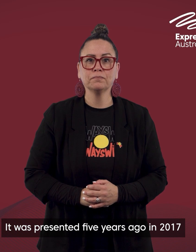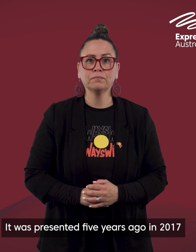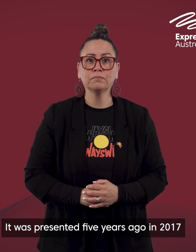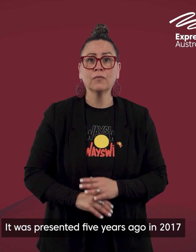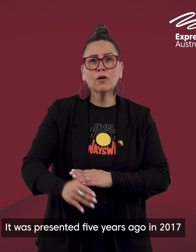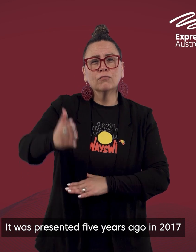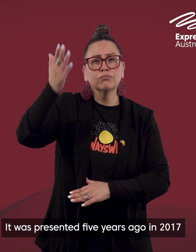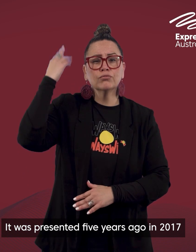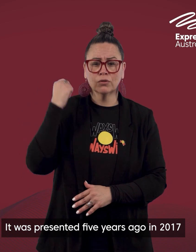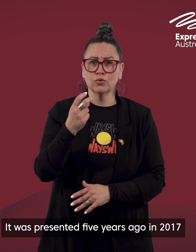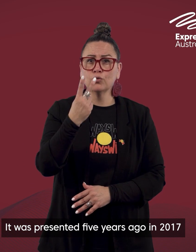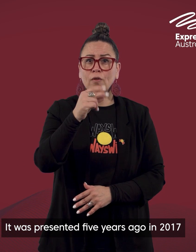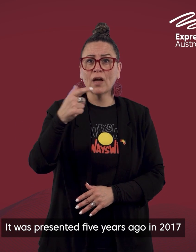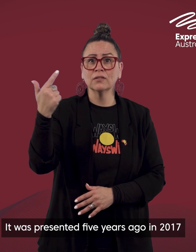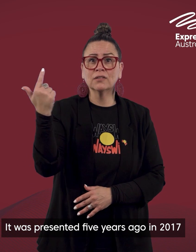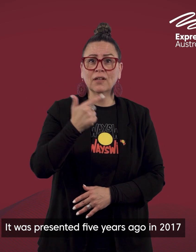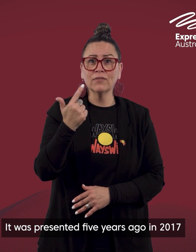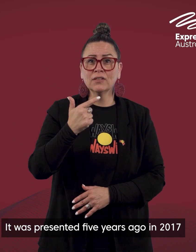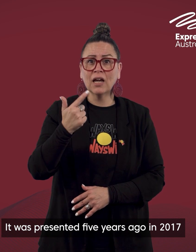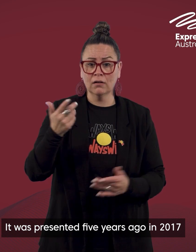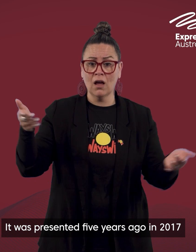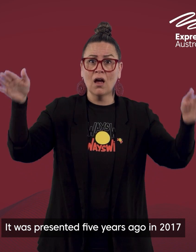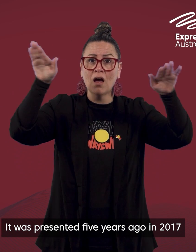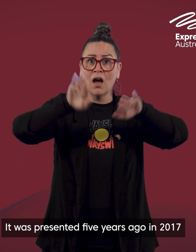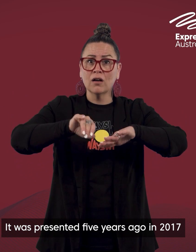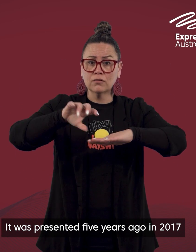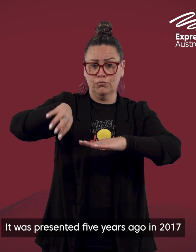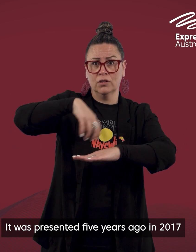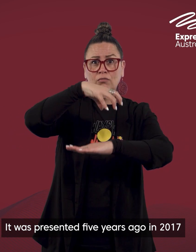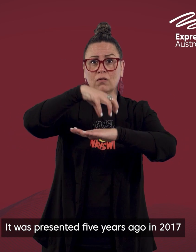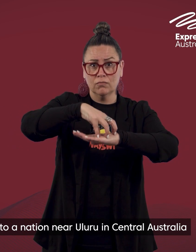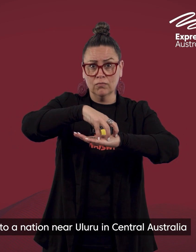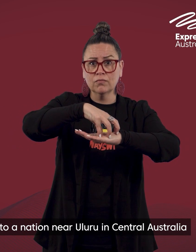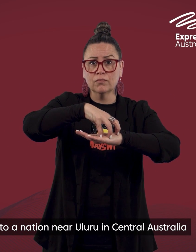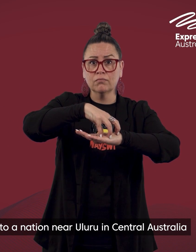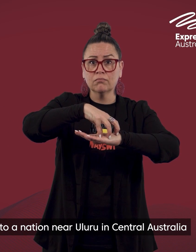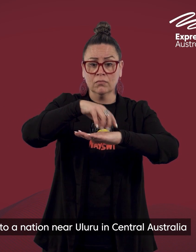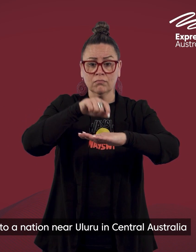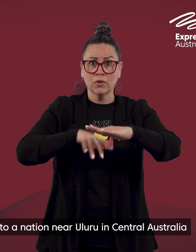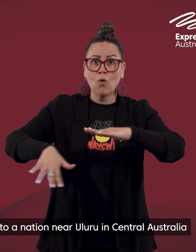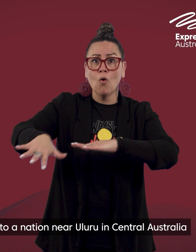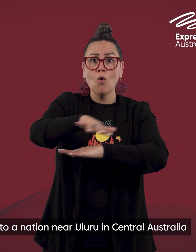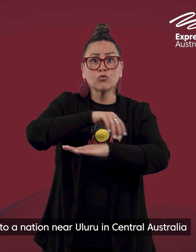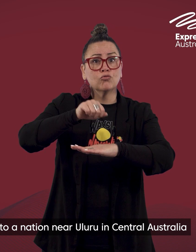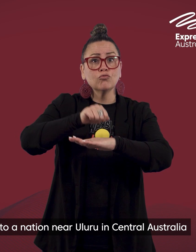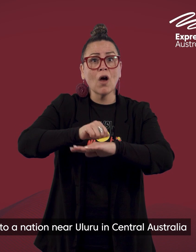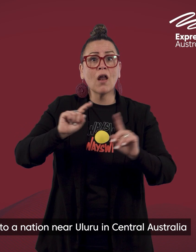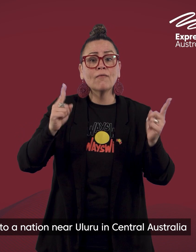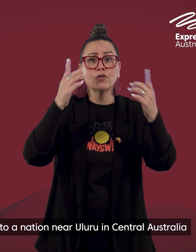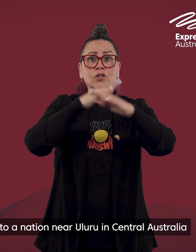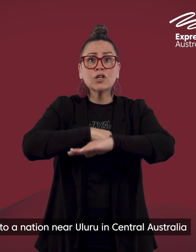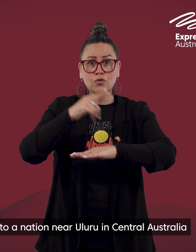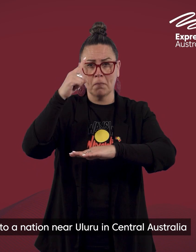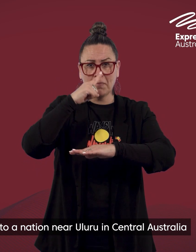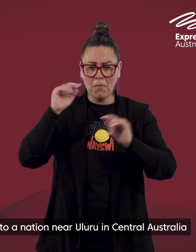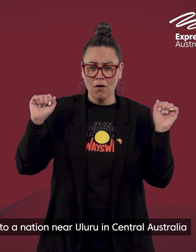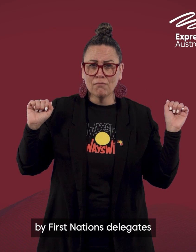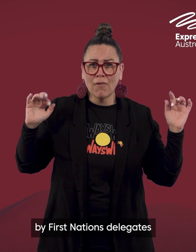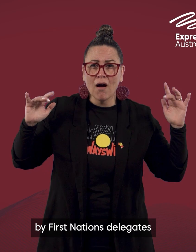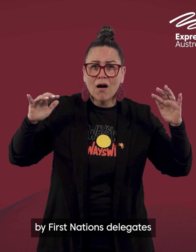It was presented 5 years ago in 2017 to a nation near Uluru in Central Australia by